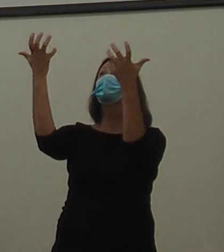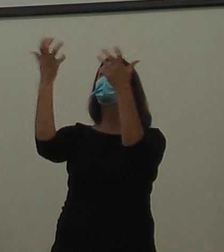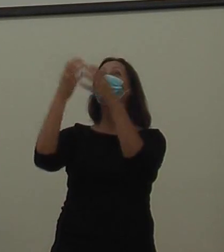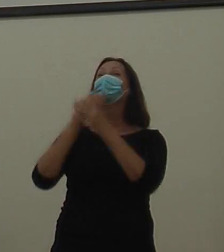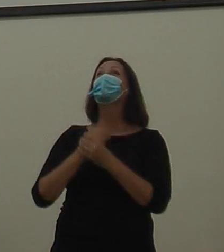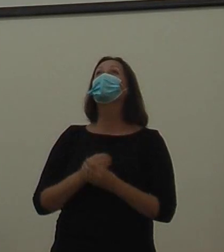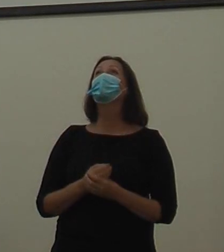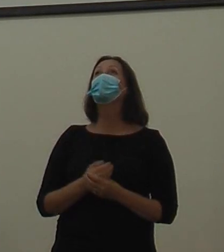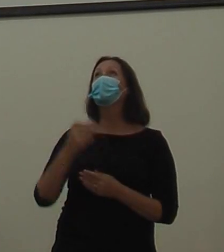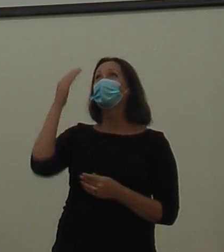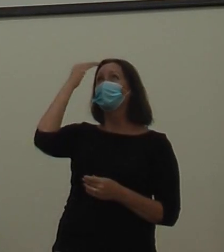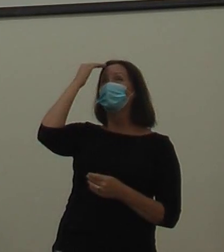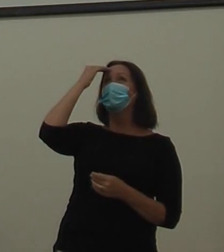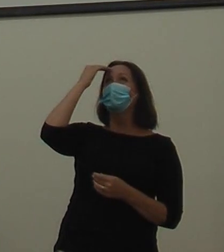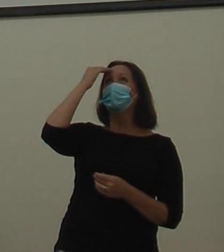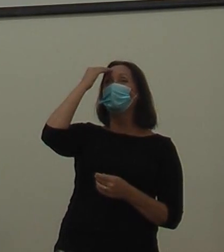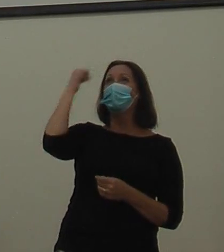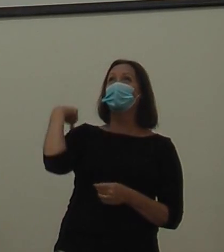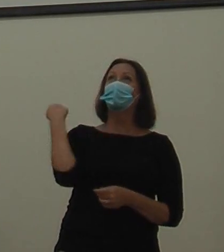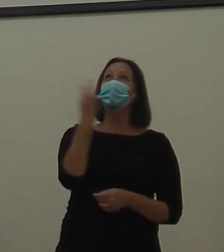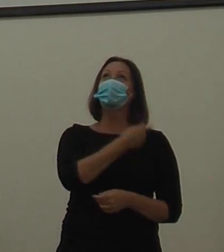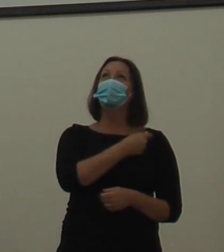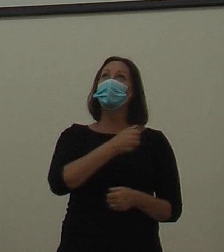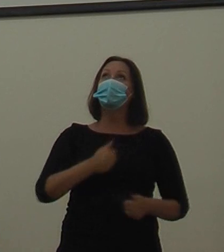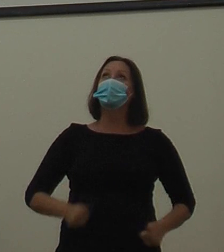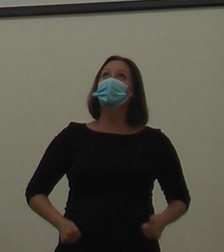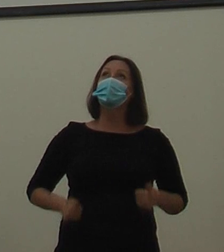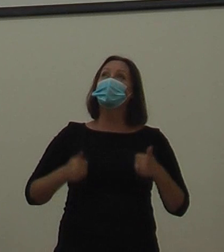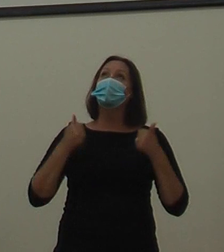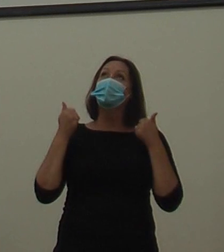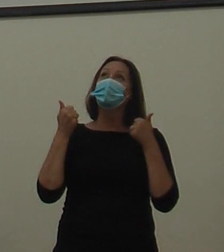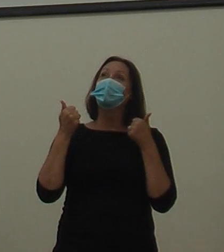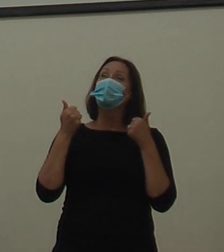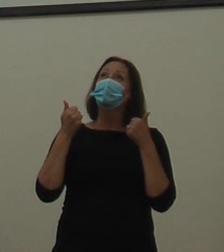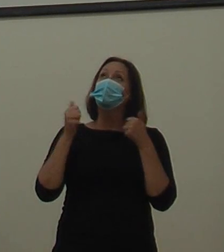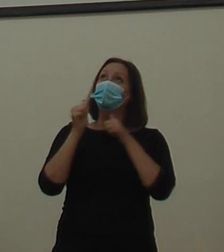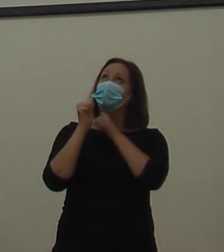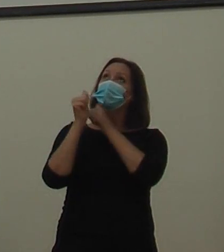if we live in accordance to your holy and divine will,